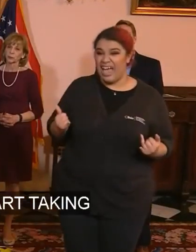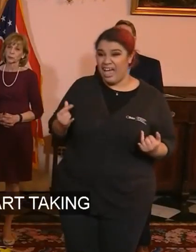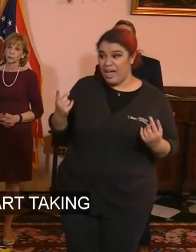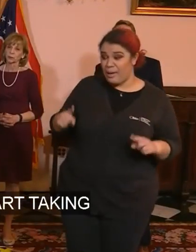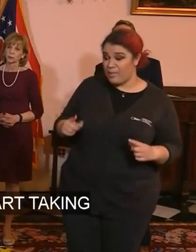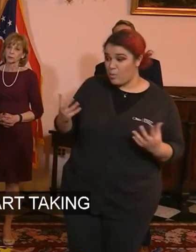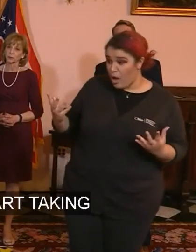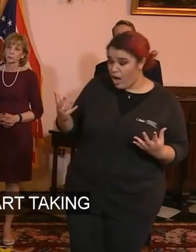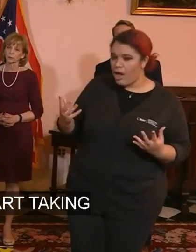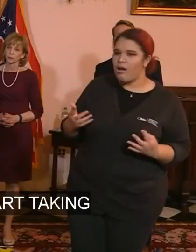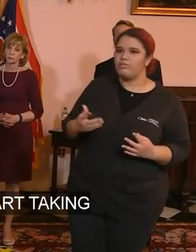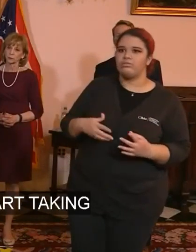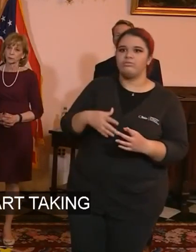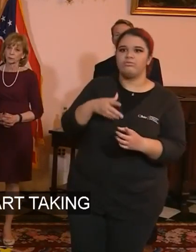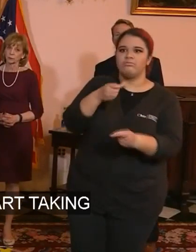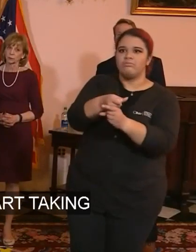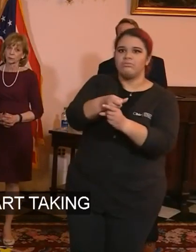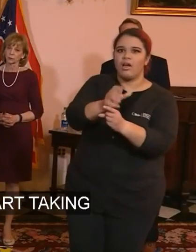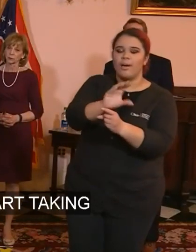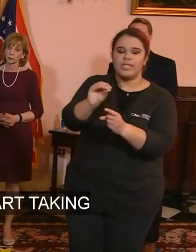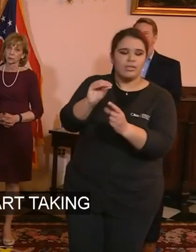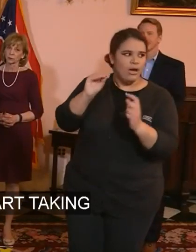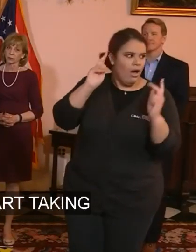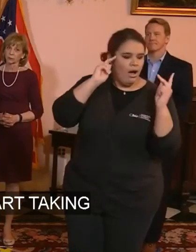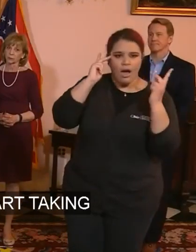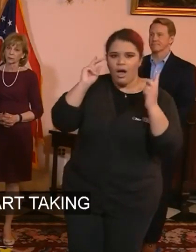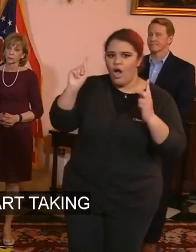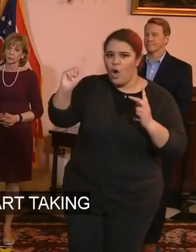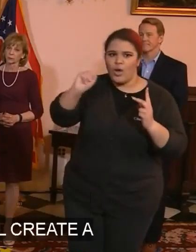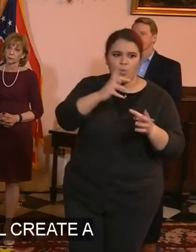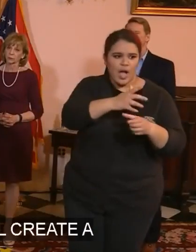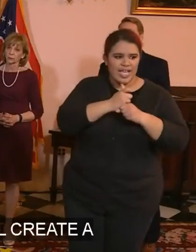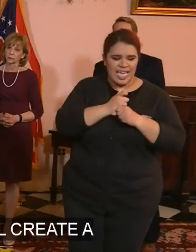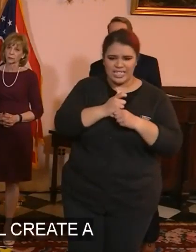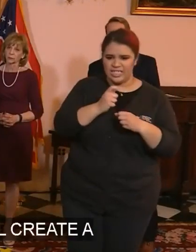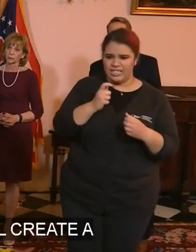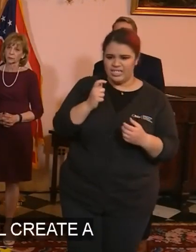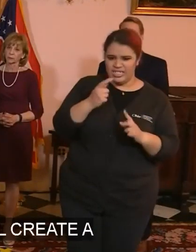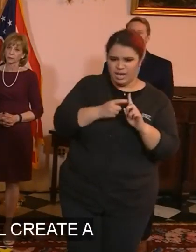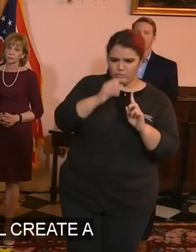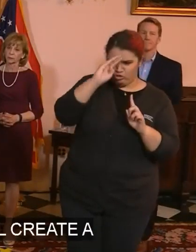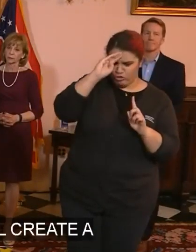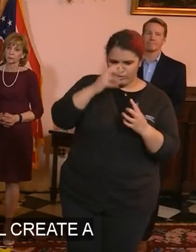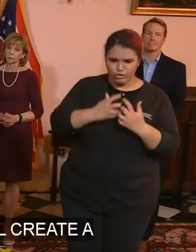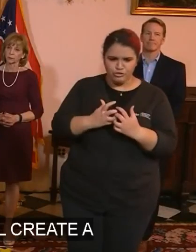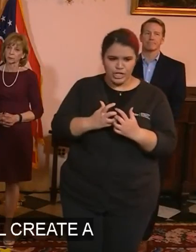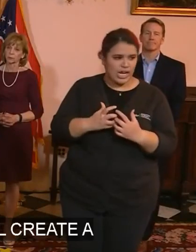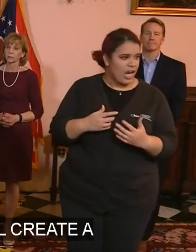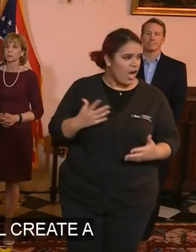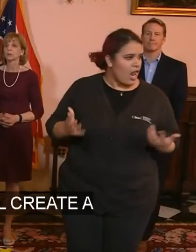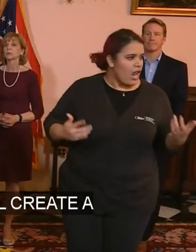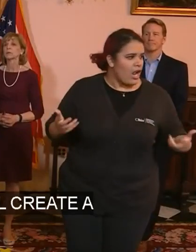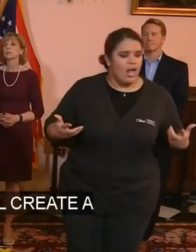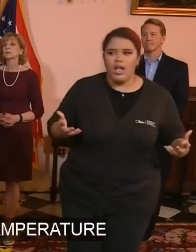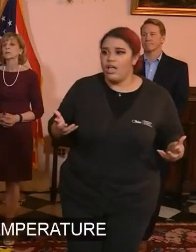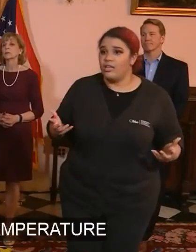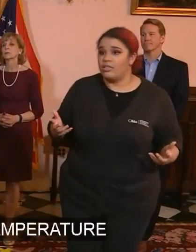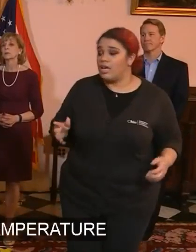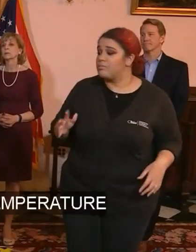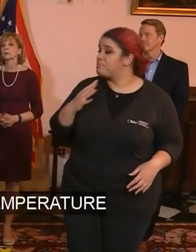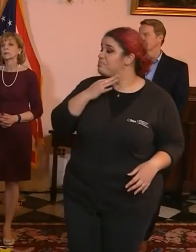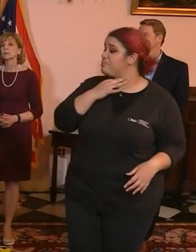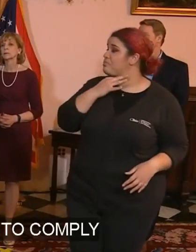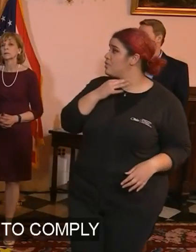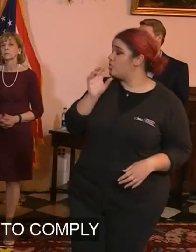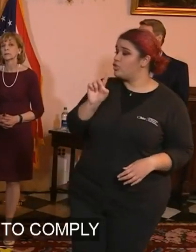likely not to be found. How are companies expected to comply with that? And for Dr. Acton, have you considered telling people coming home from spring break to just